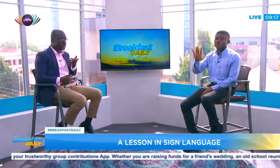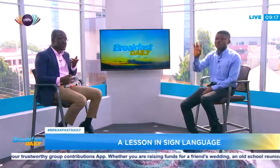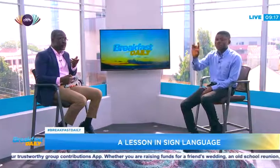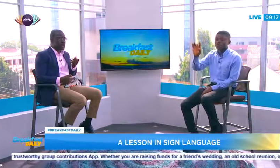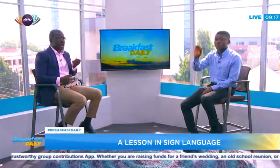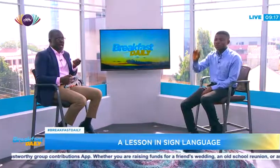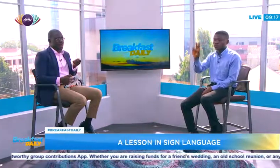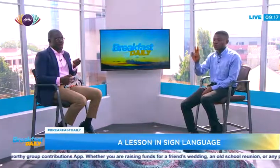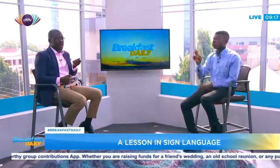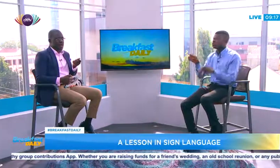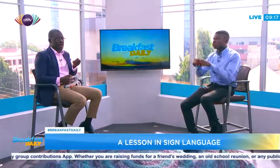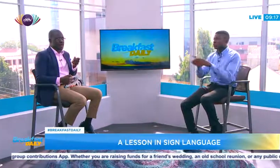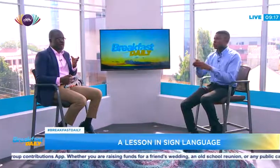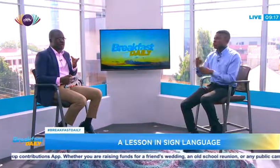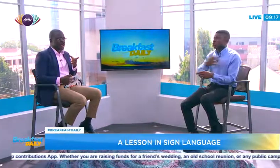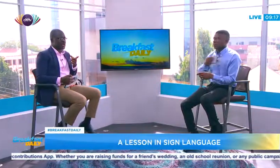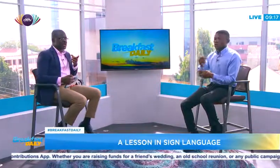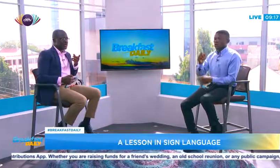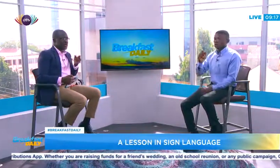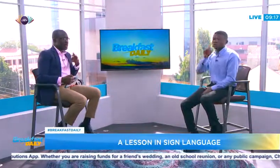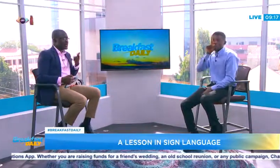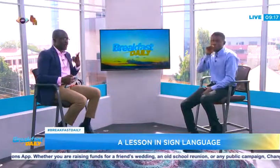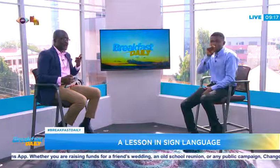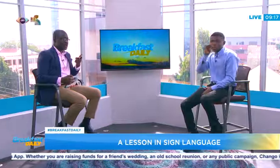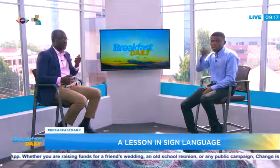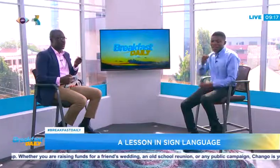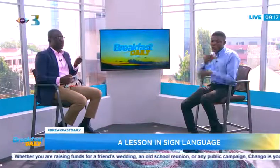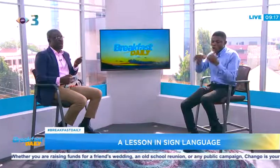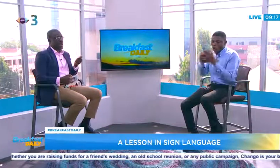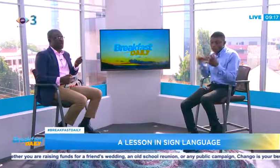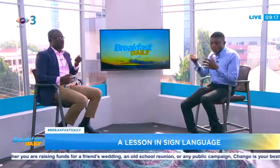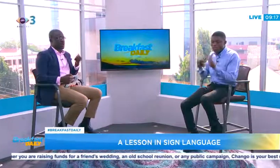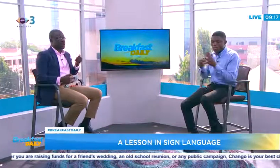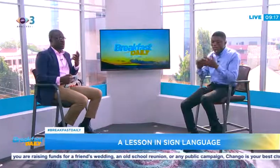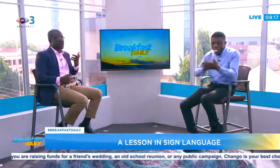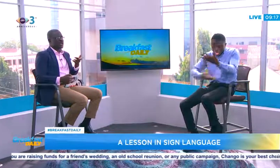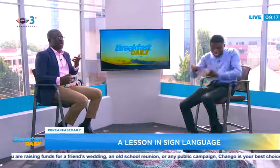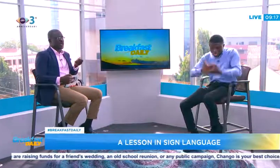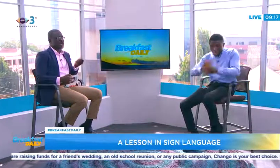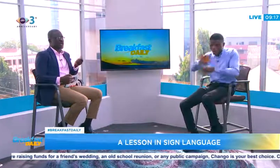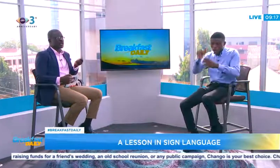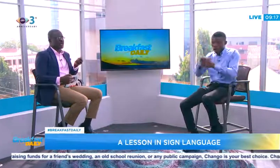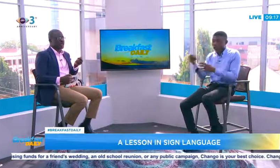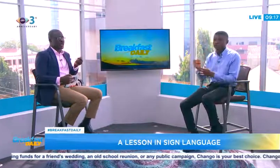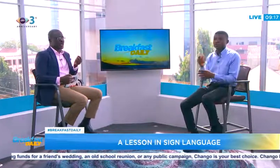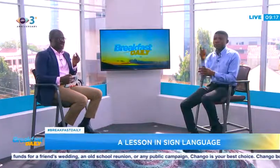0550585832. My Twitter handle is also, and I'd like to engage with some of you afterwards. My Twitter handle is